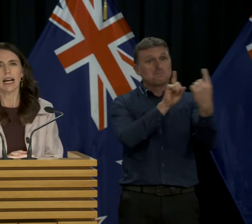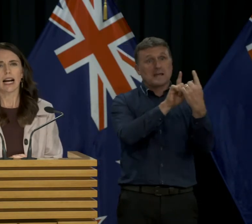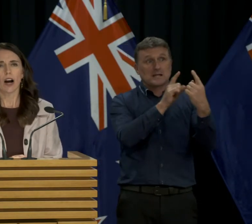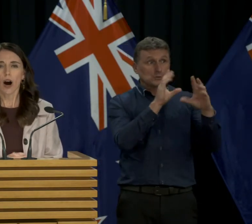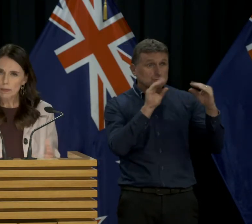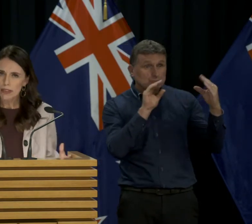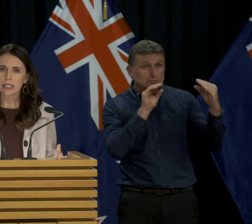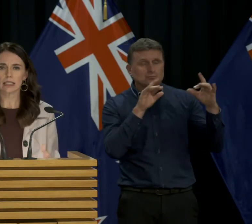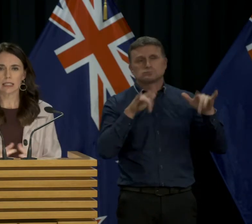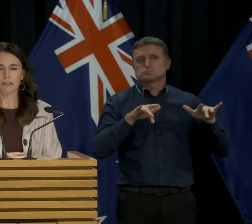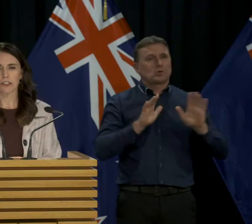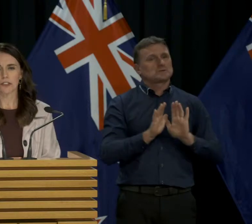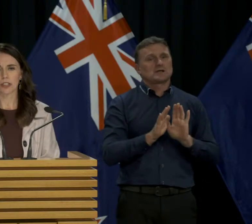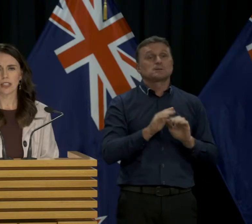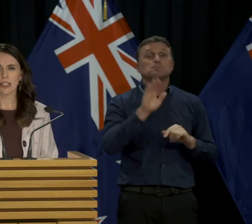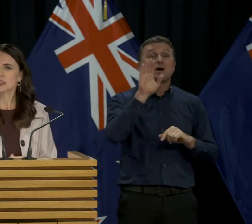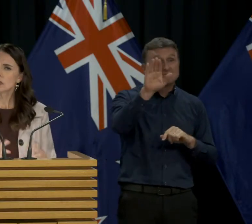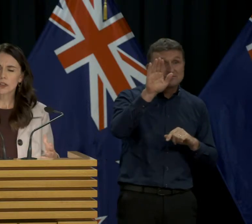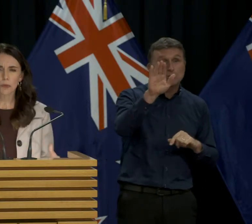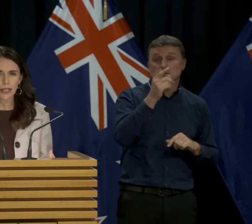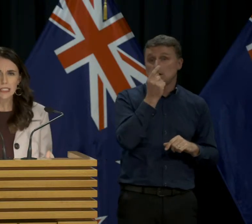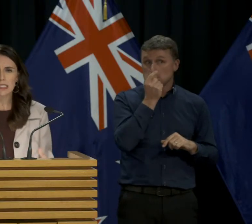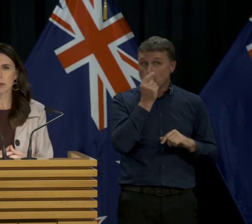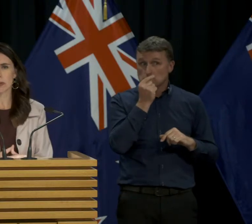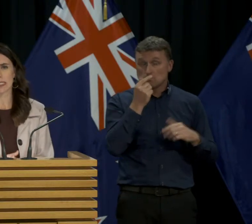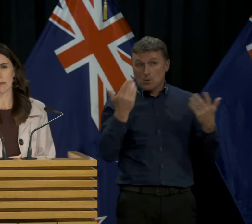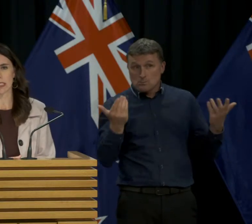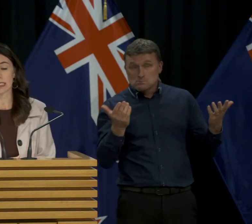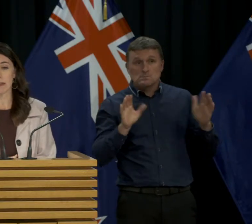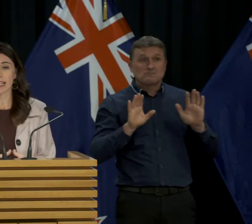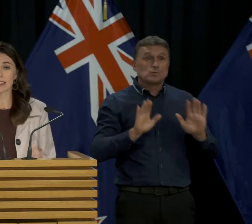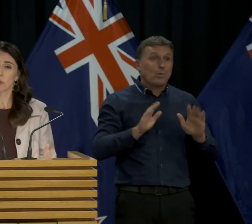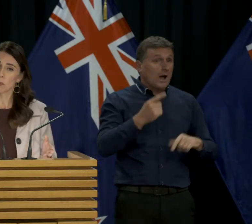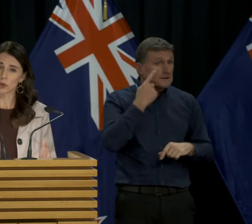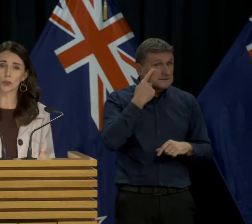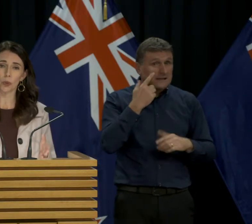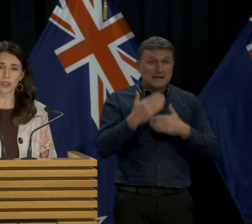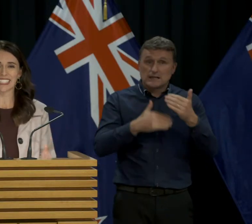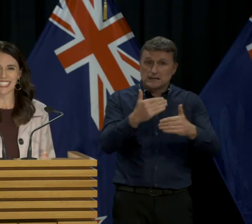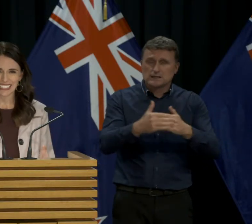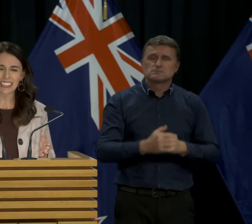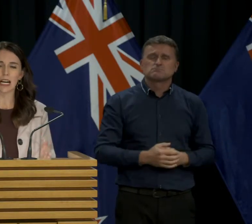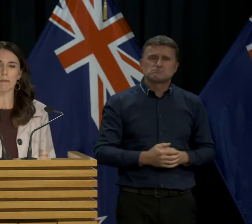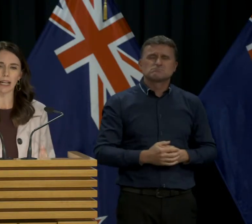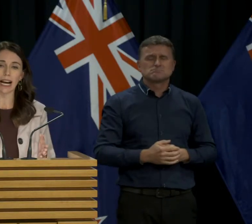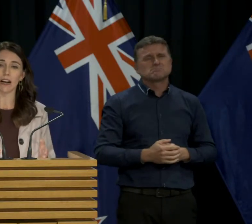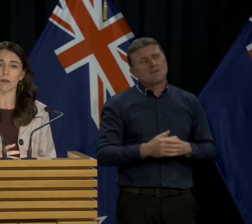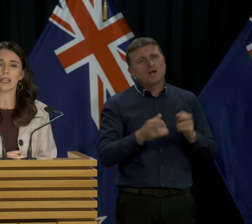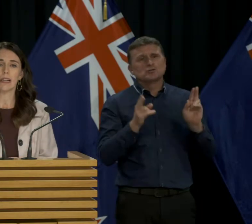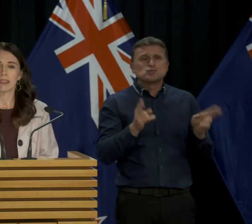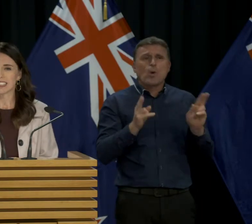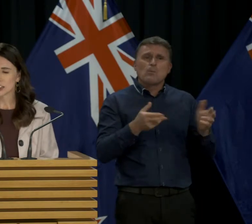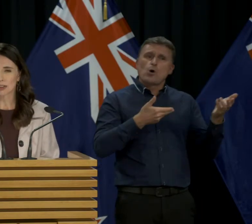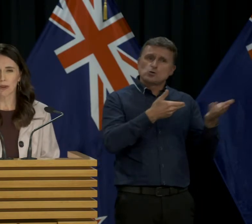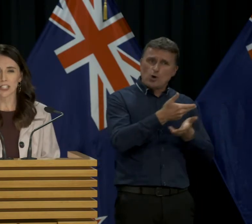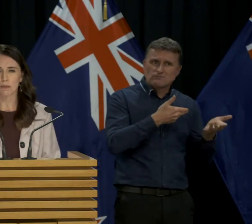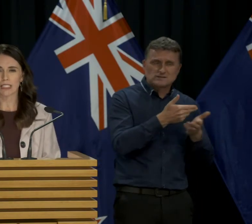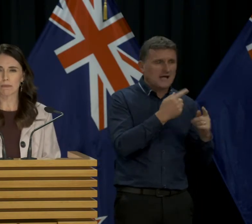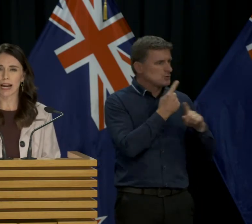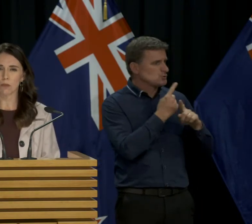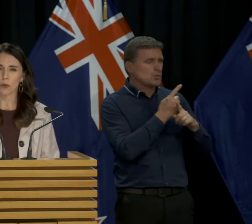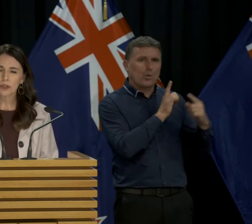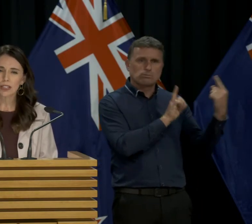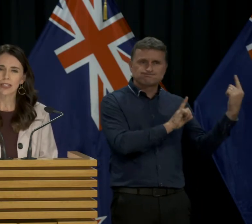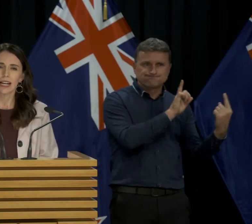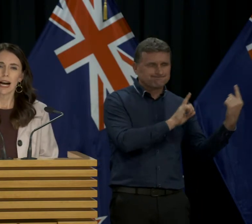But hypothetically in the future, it's not a reasonable assumption to make that we would talk together about how potential